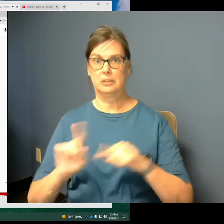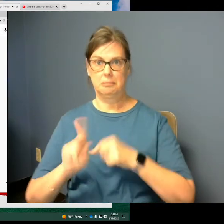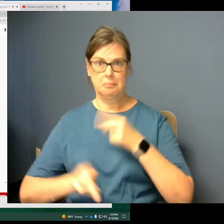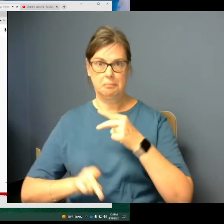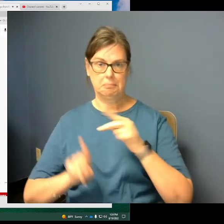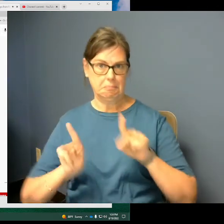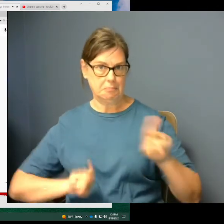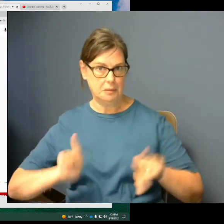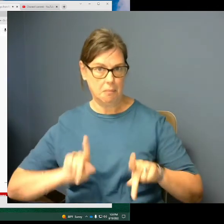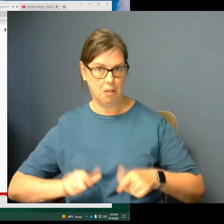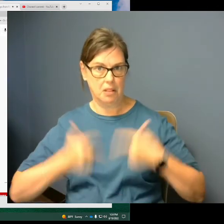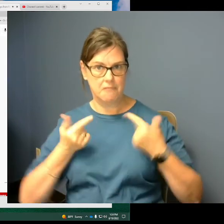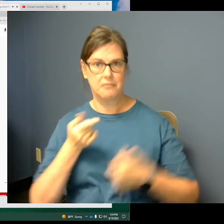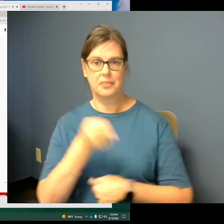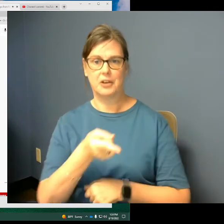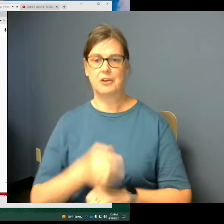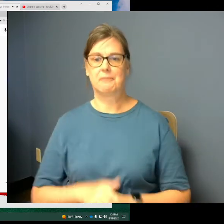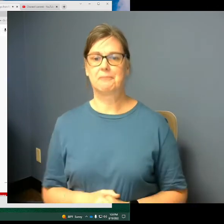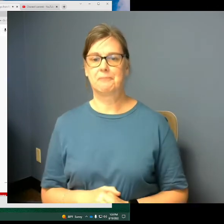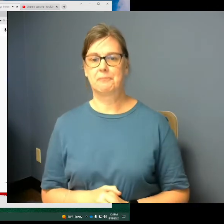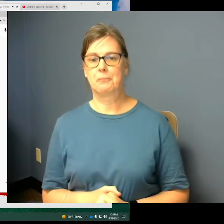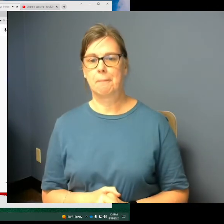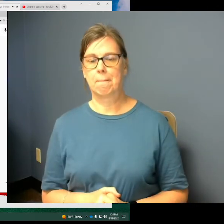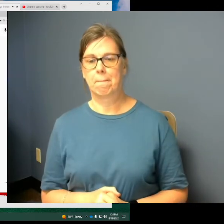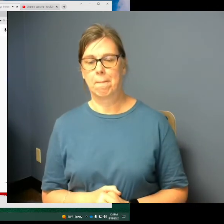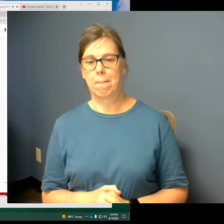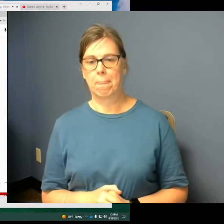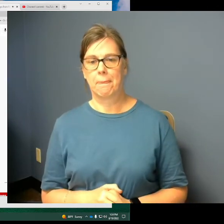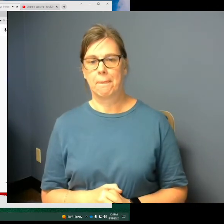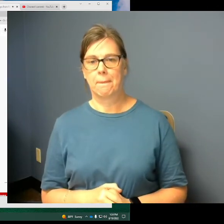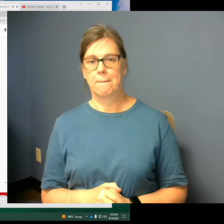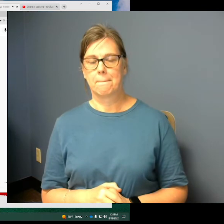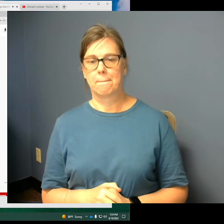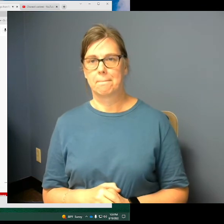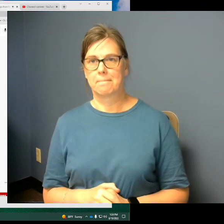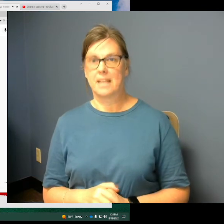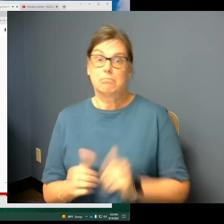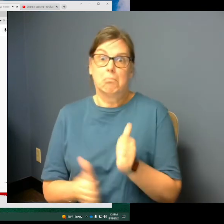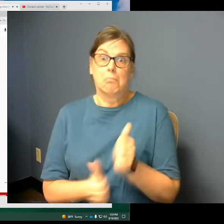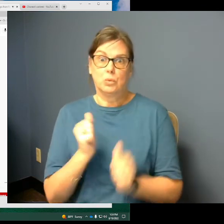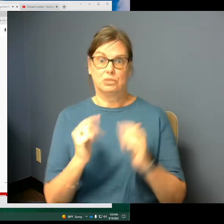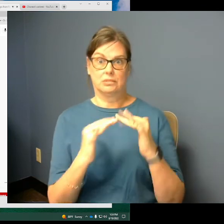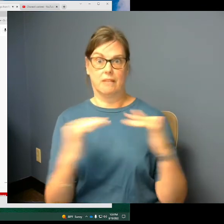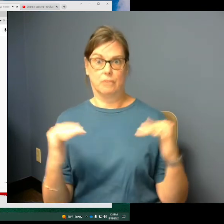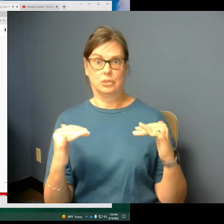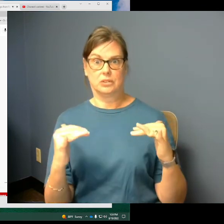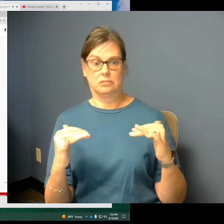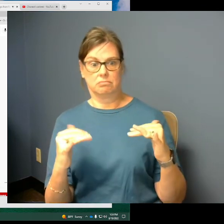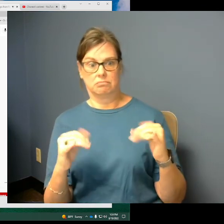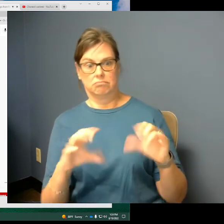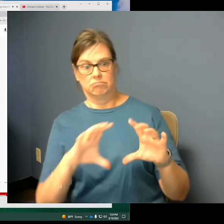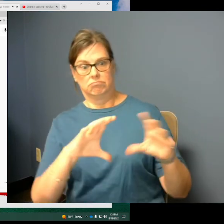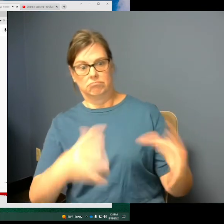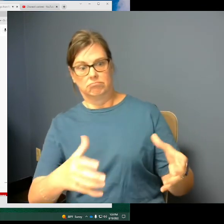in terms of New York. It's more diverse than any of the other colonies in terms of the